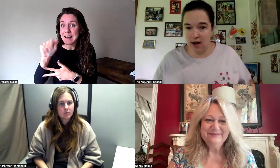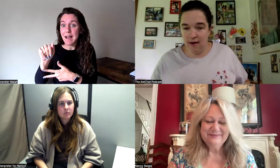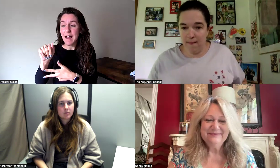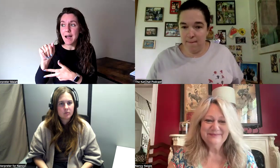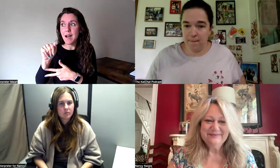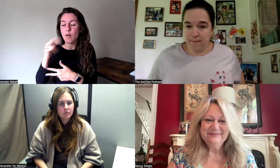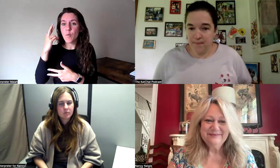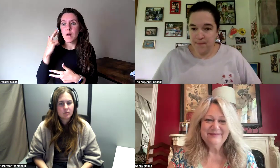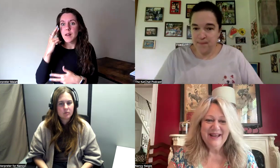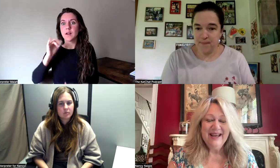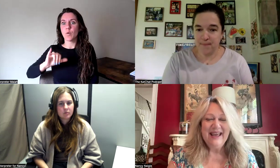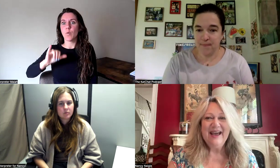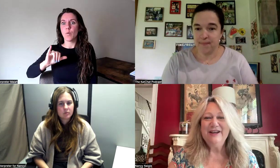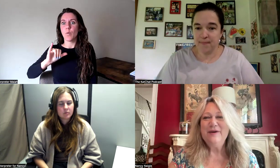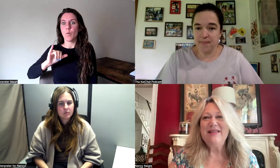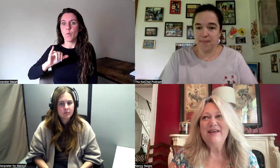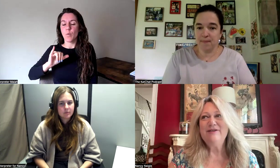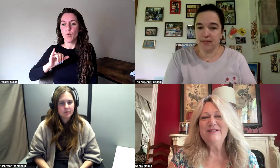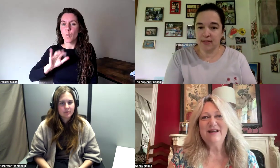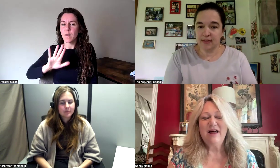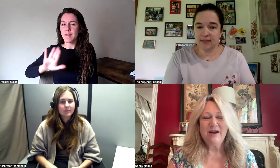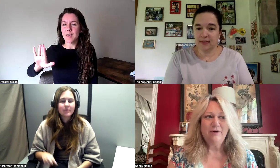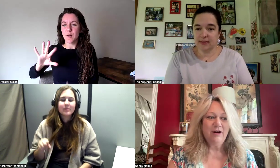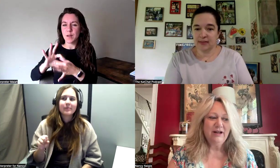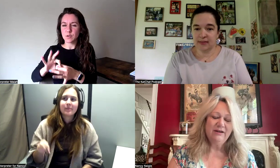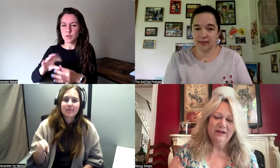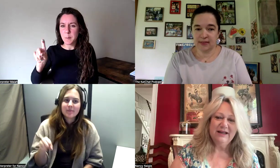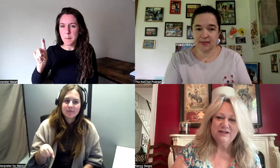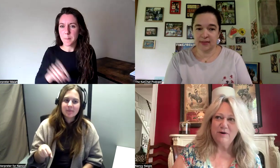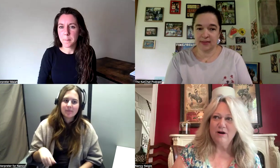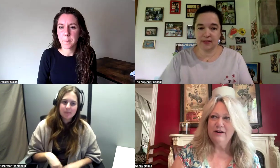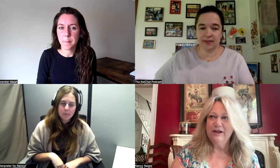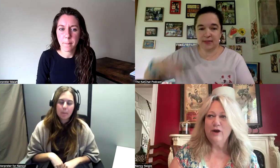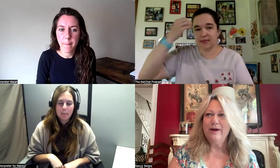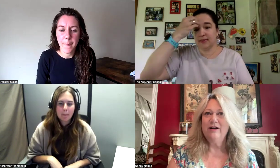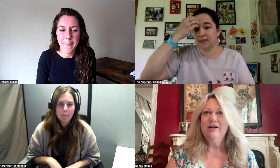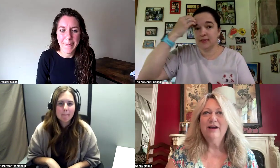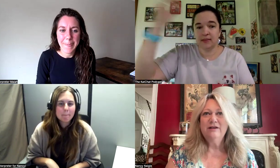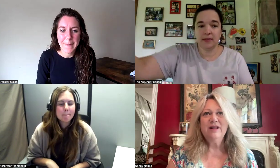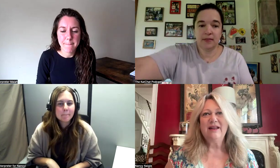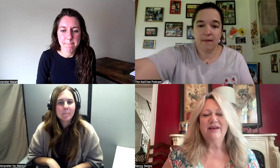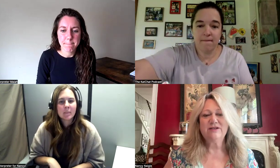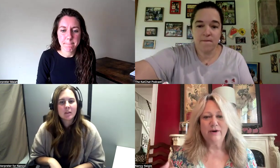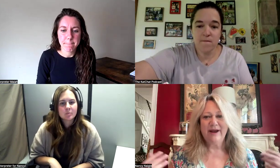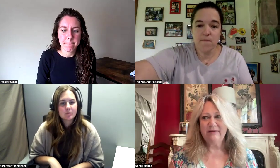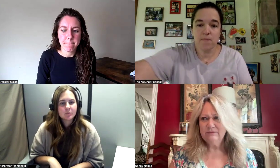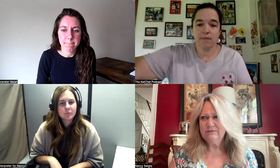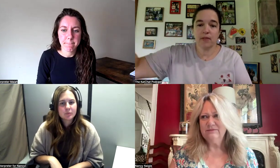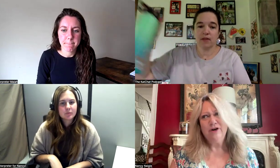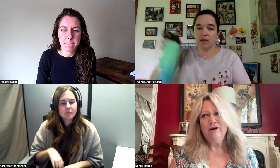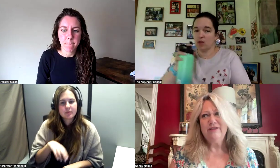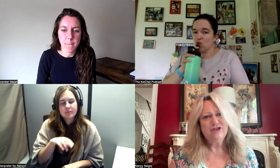realize? Yeah, and I think there was a lot on Nina's part, where there were a lot of things going